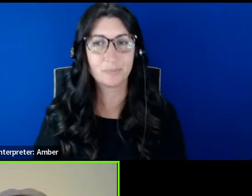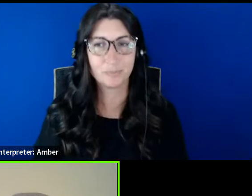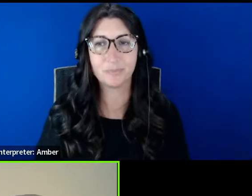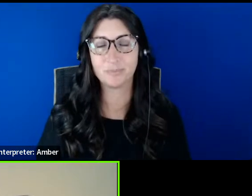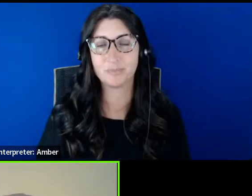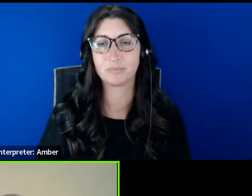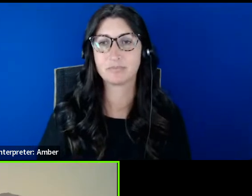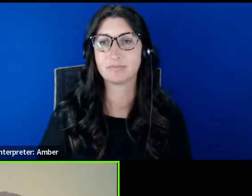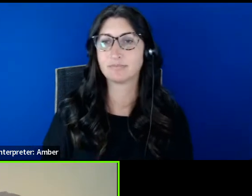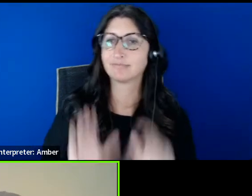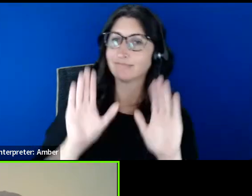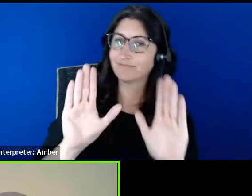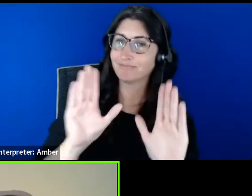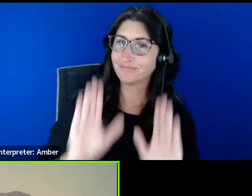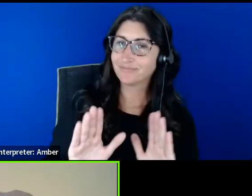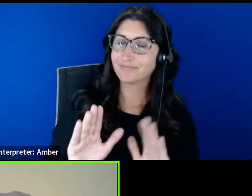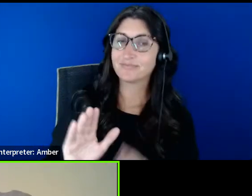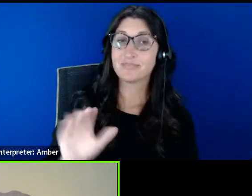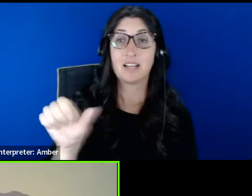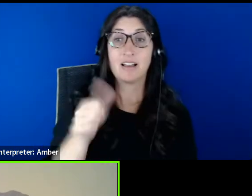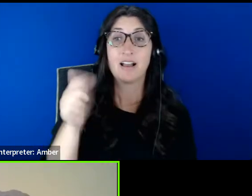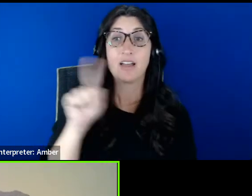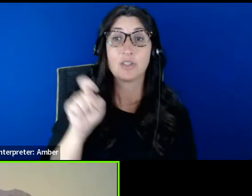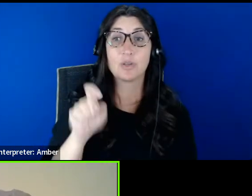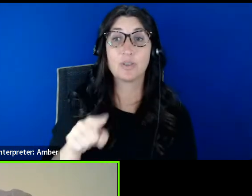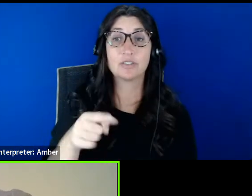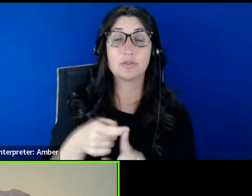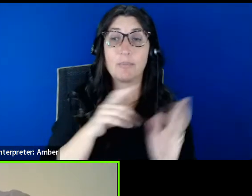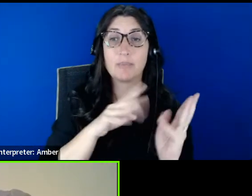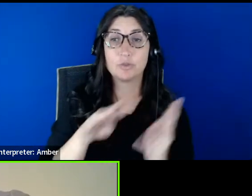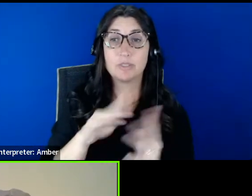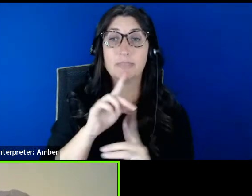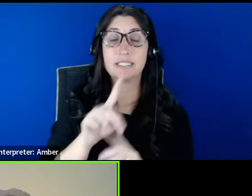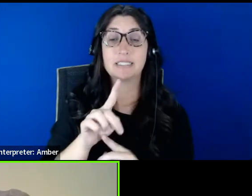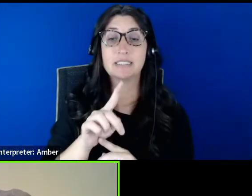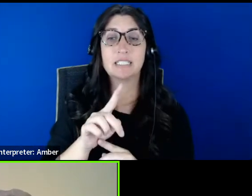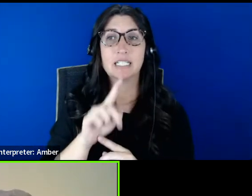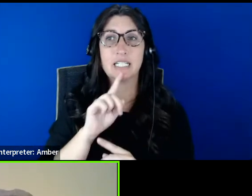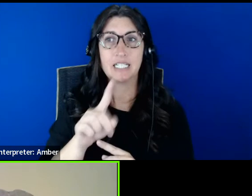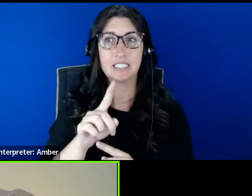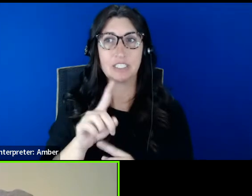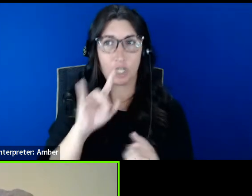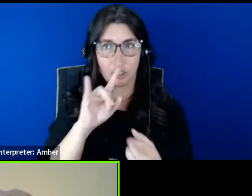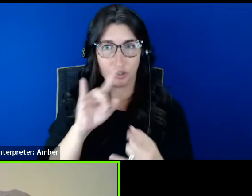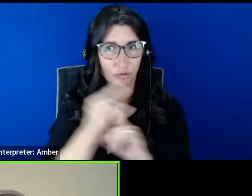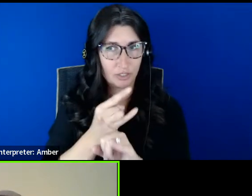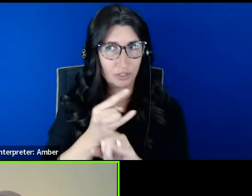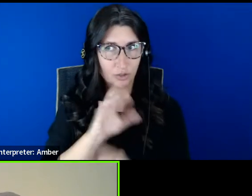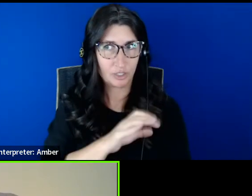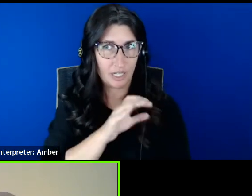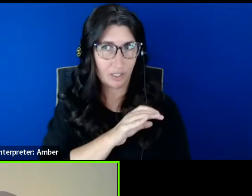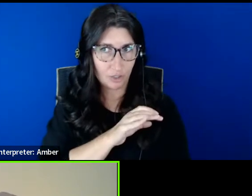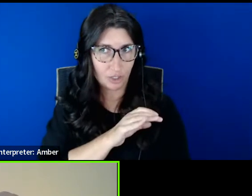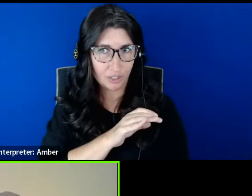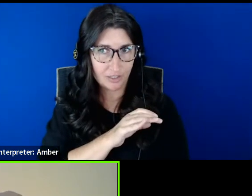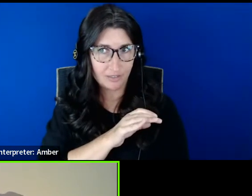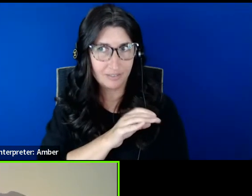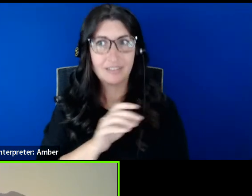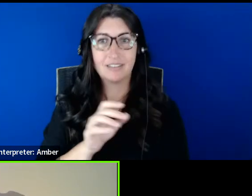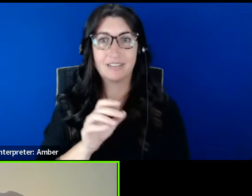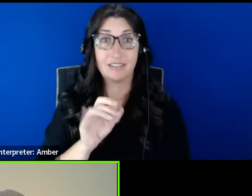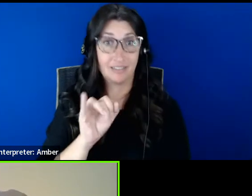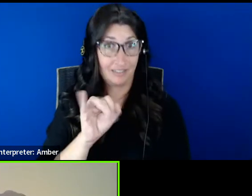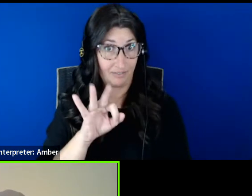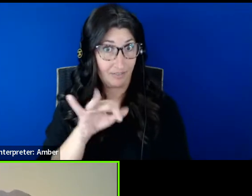Wonderful. Well, we have another question from the stream. We have, is there a trickster character in the culture? And if so, tell